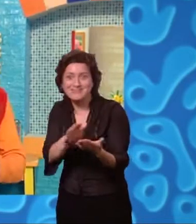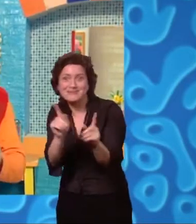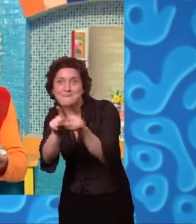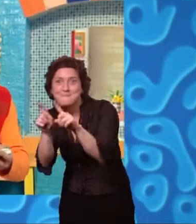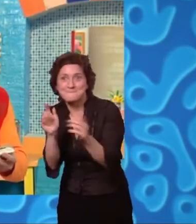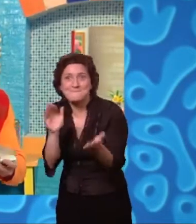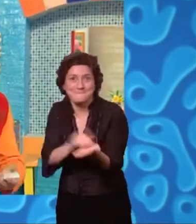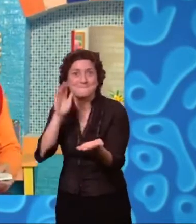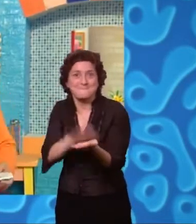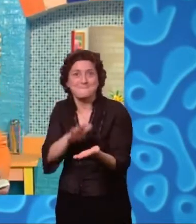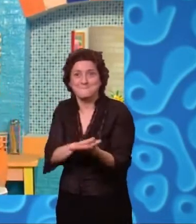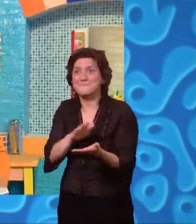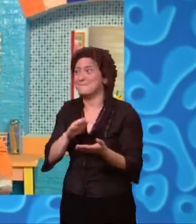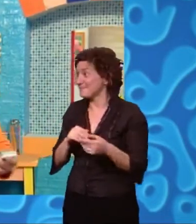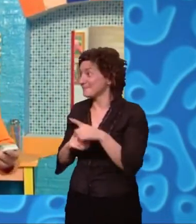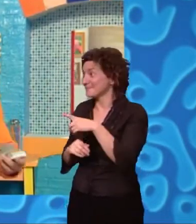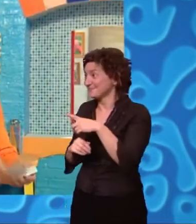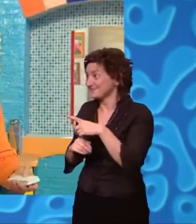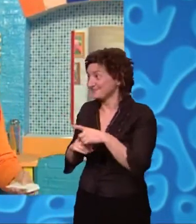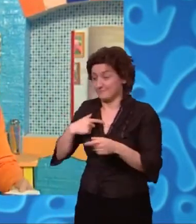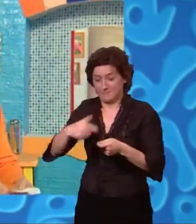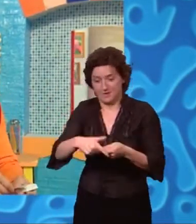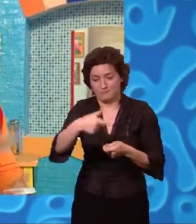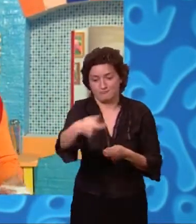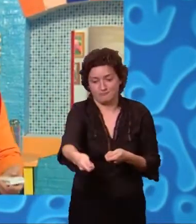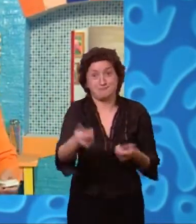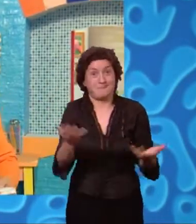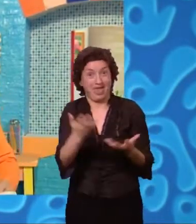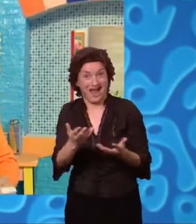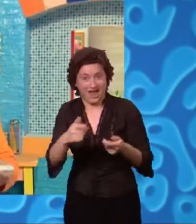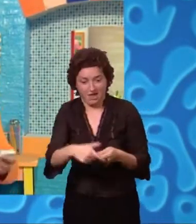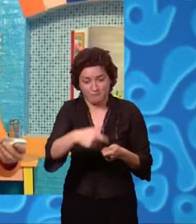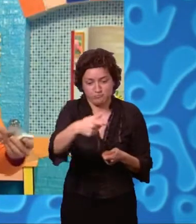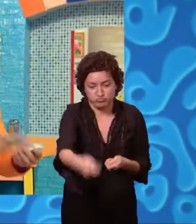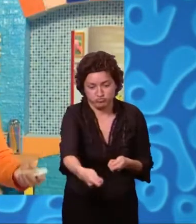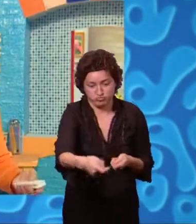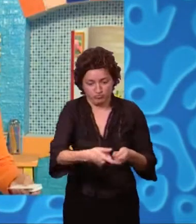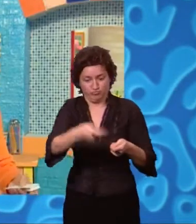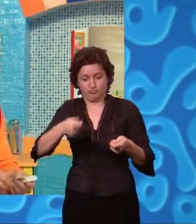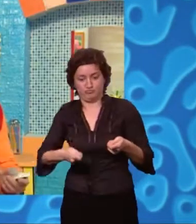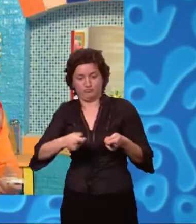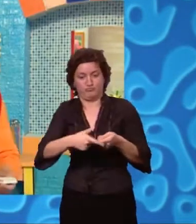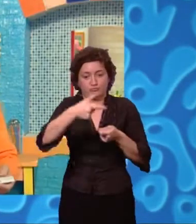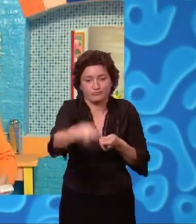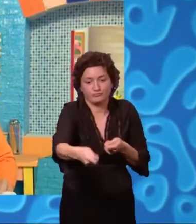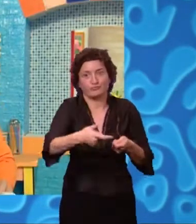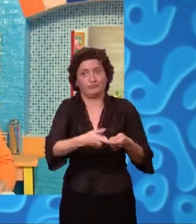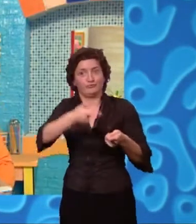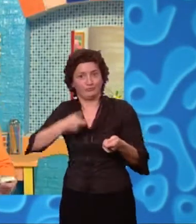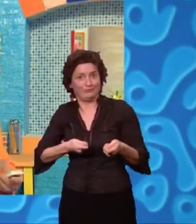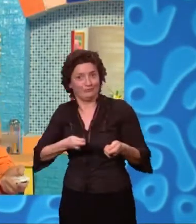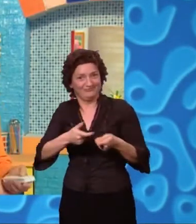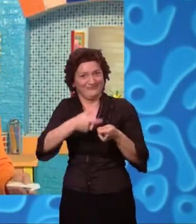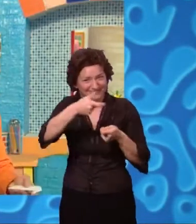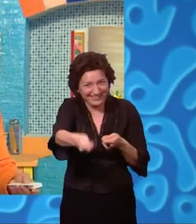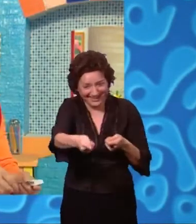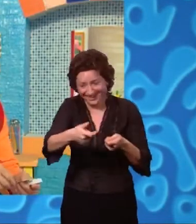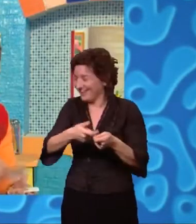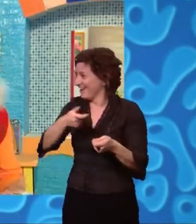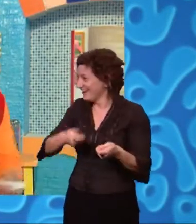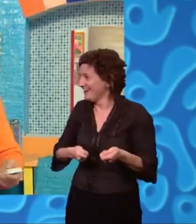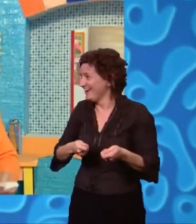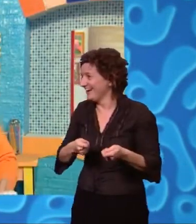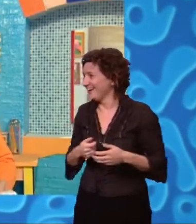I'll deal. One for you and one for me. One for you and one for me. One for you and one